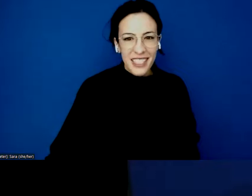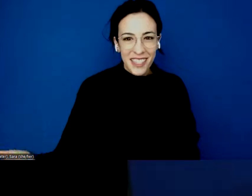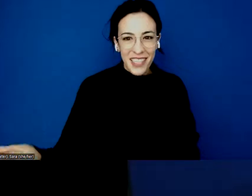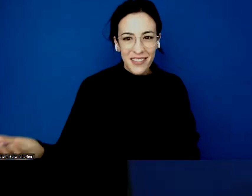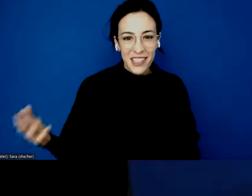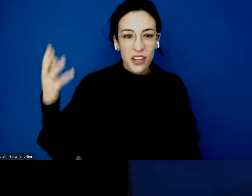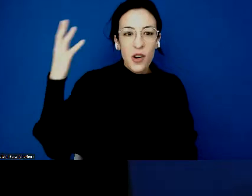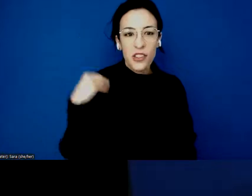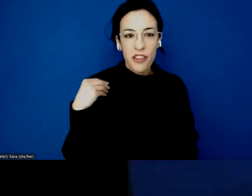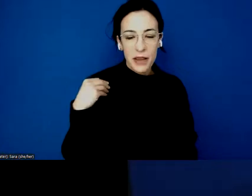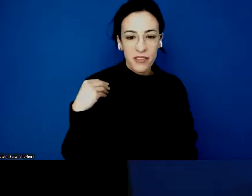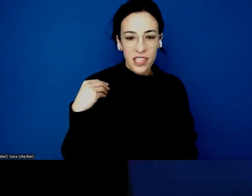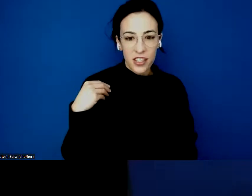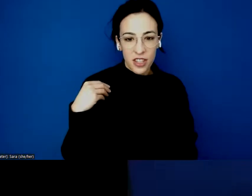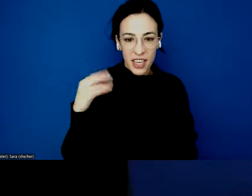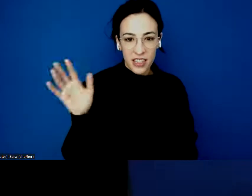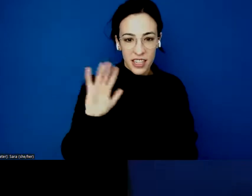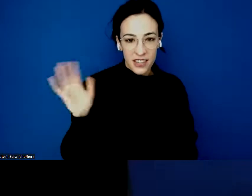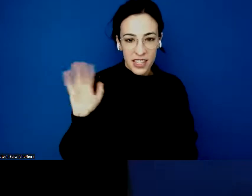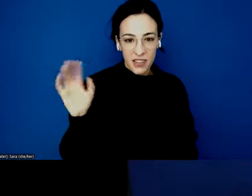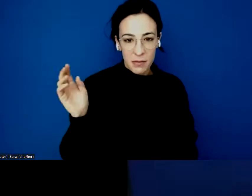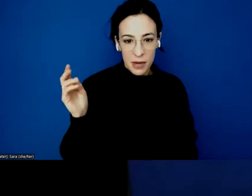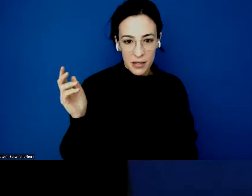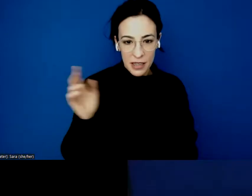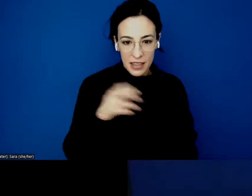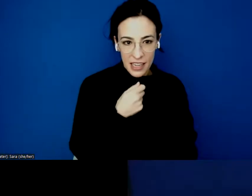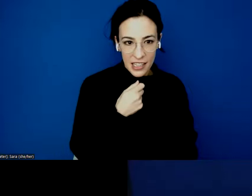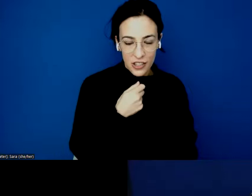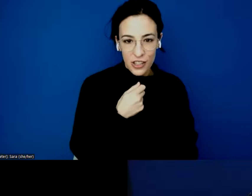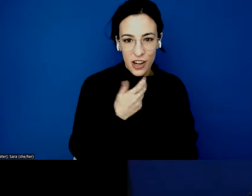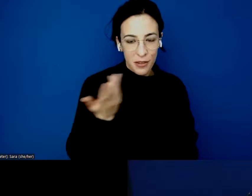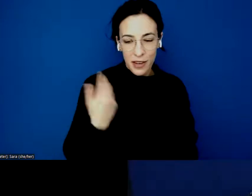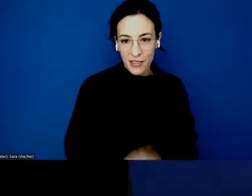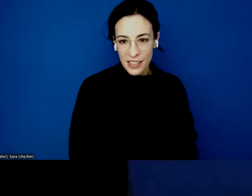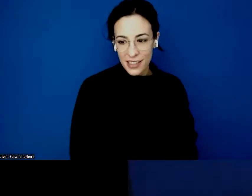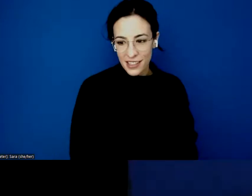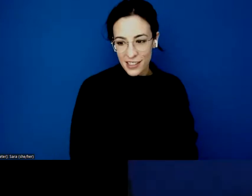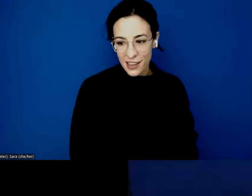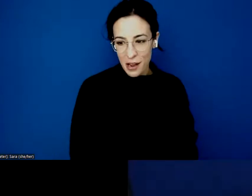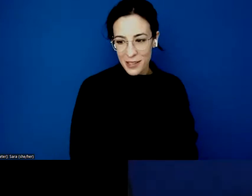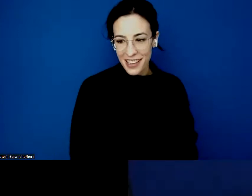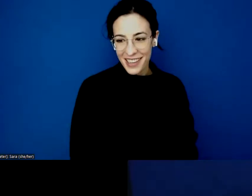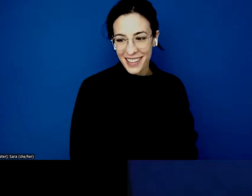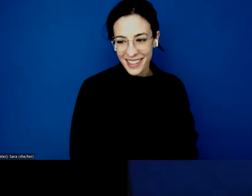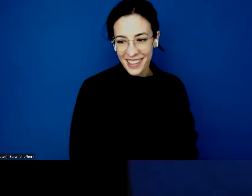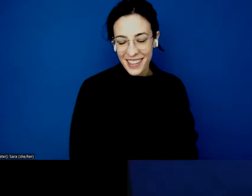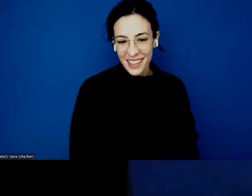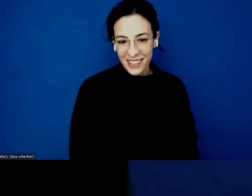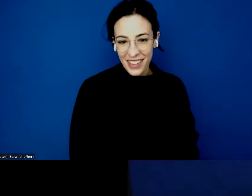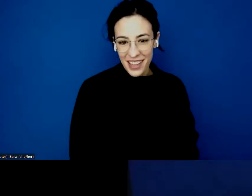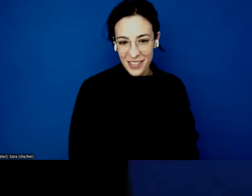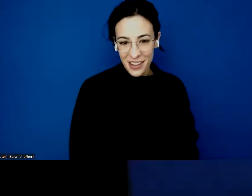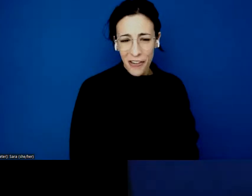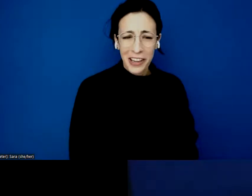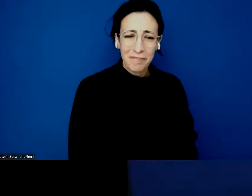Yeah, because sometimes they're like, oh, I'll turn off my video and that'll kind of save some bandwidth and then I can just talk. But obviously that's not an option. Yeah.